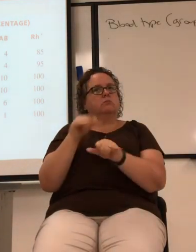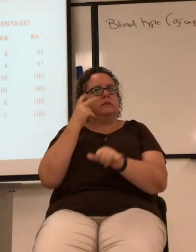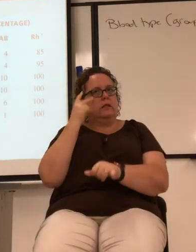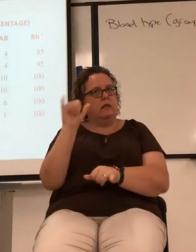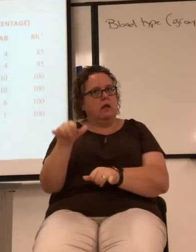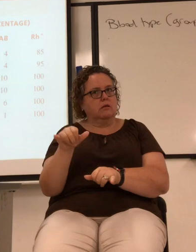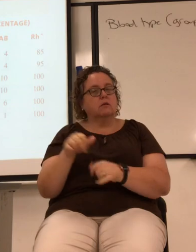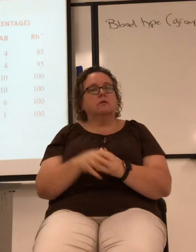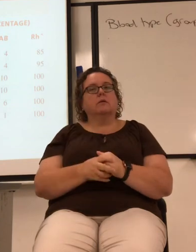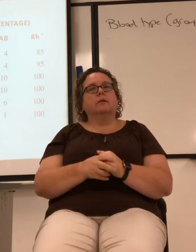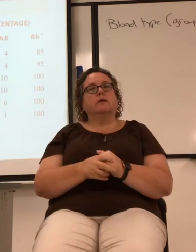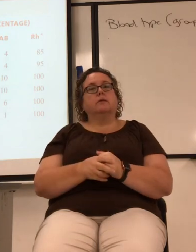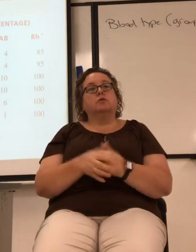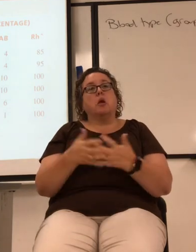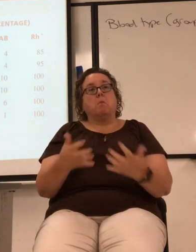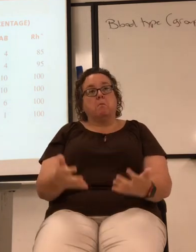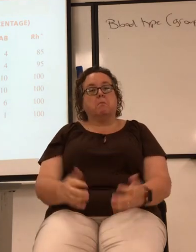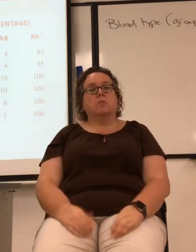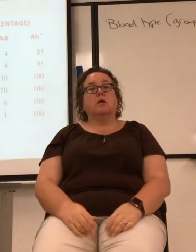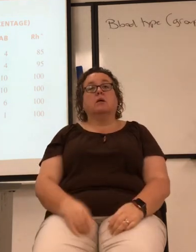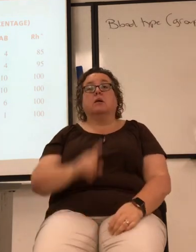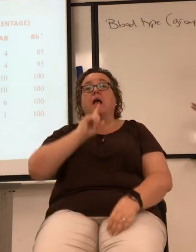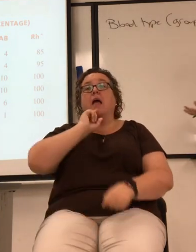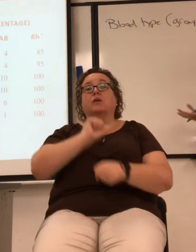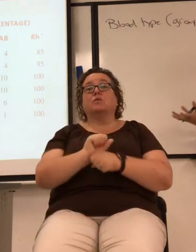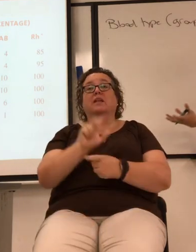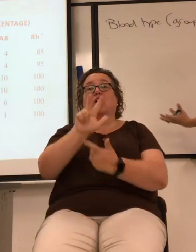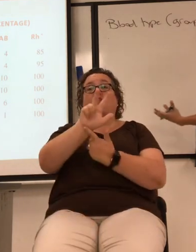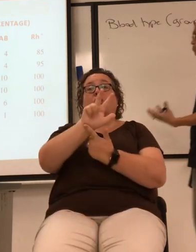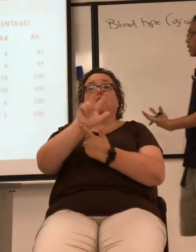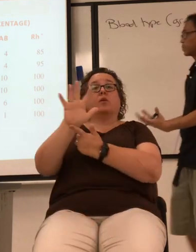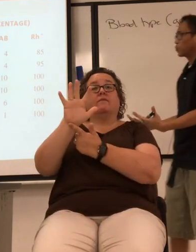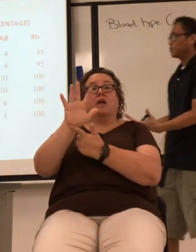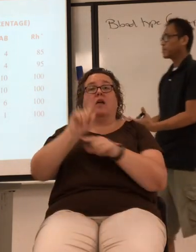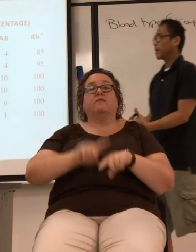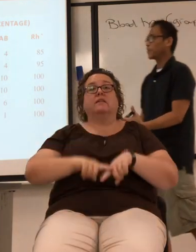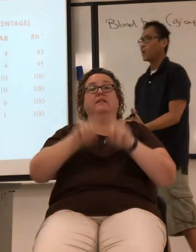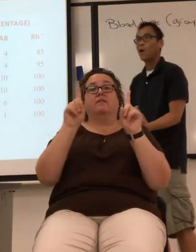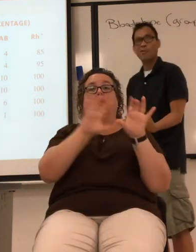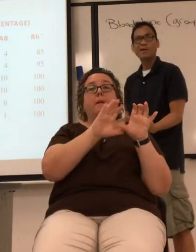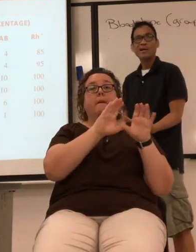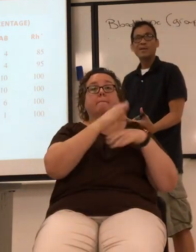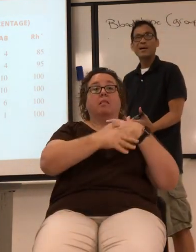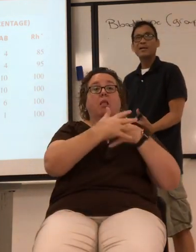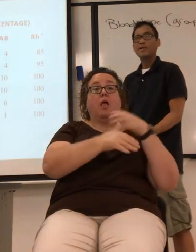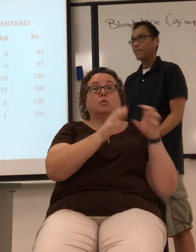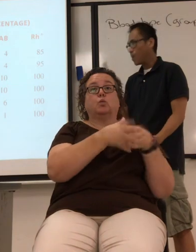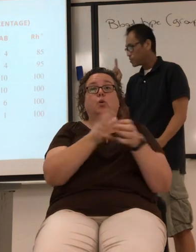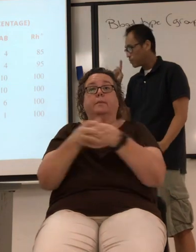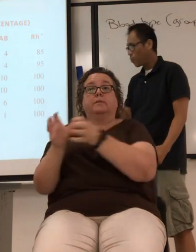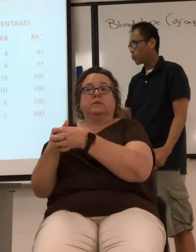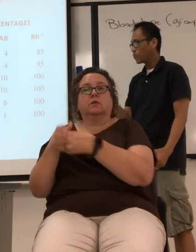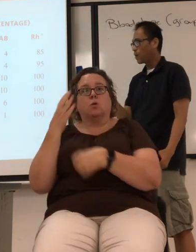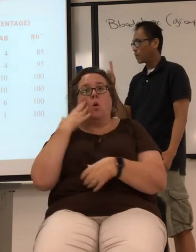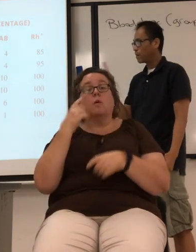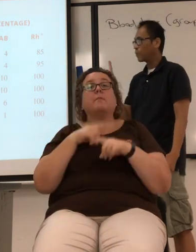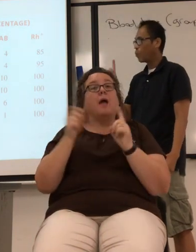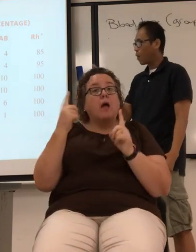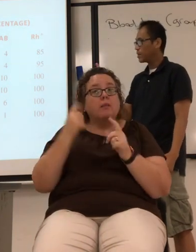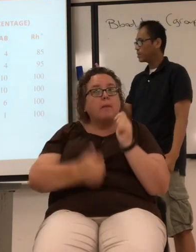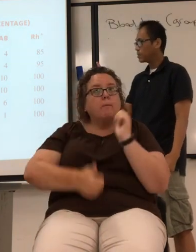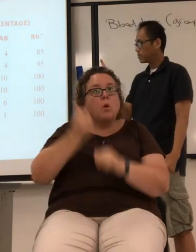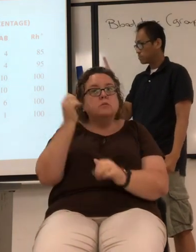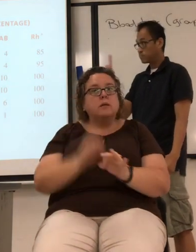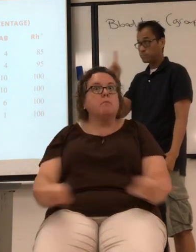And so there are actually 35 different blood groups that are known. But the most important one, the